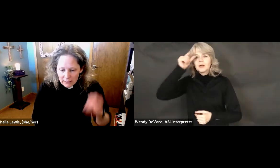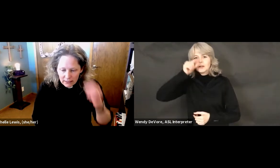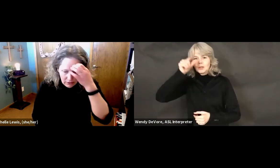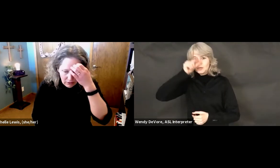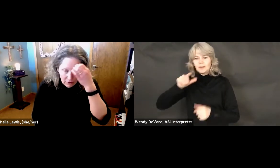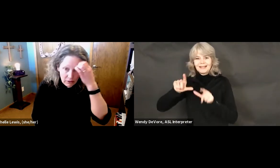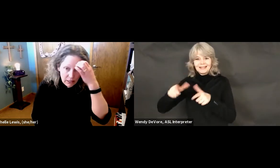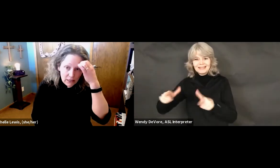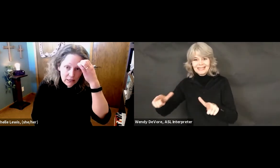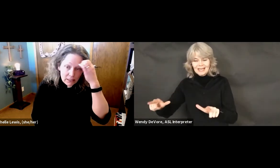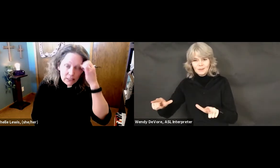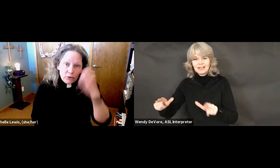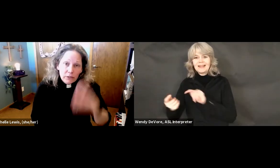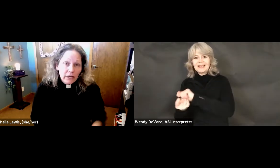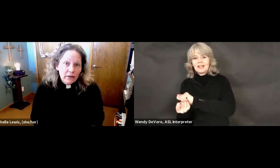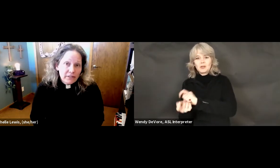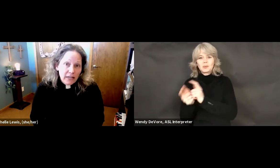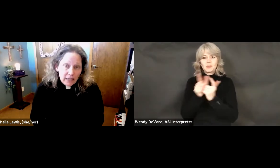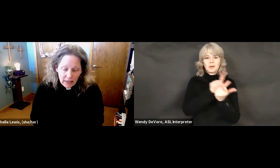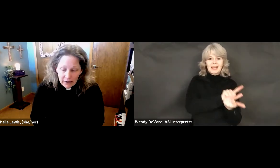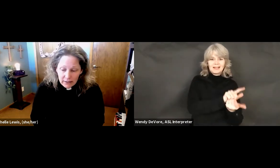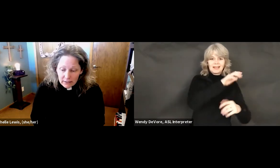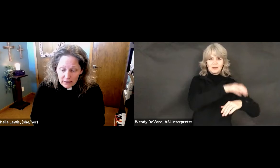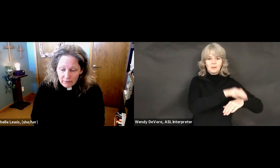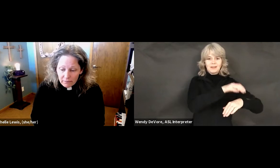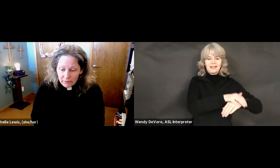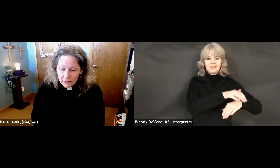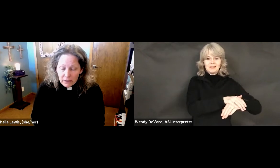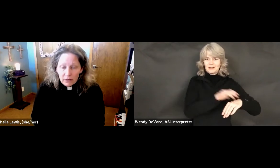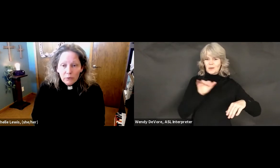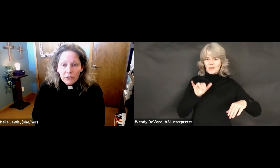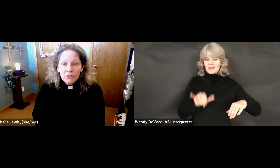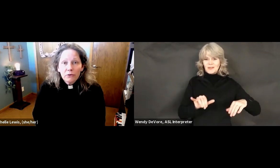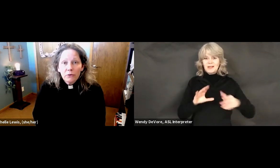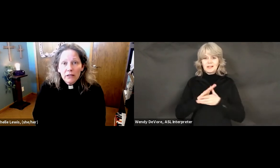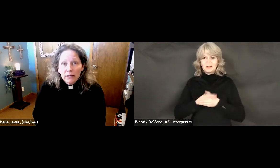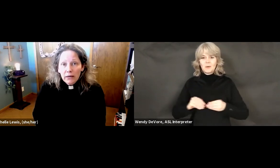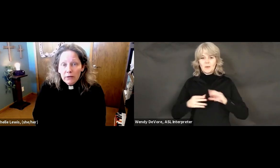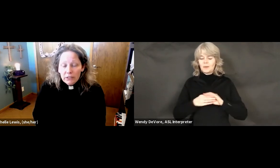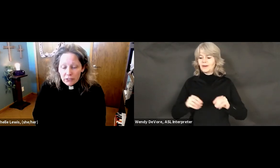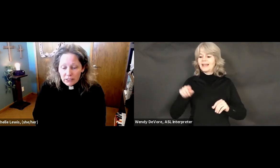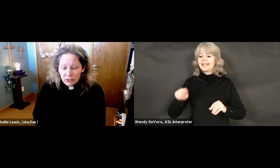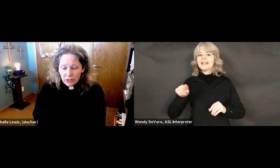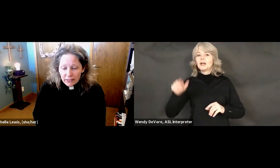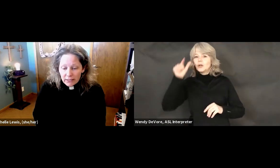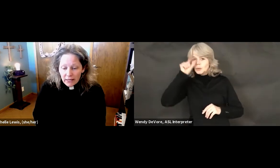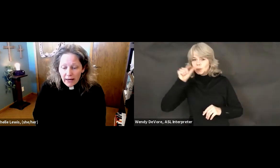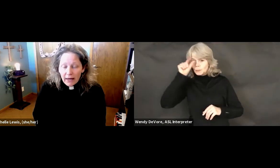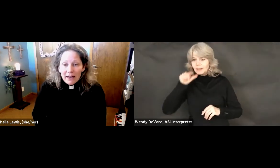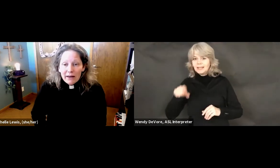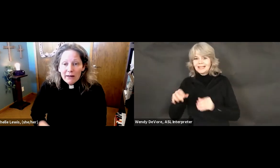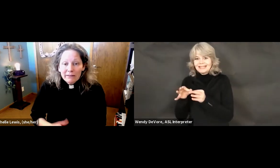And in the story of Zacchaeus, the original Greek language suggests